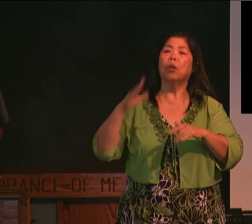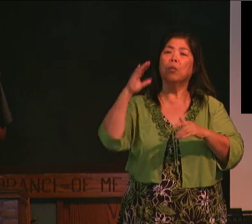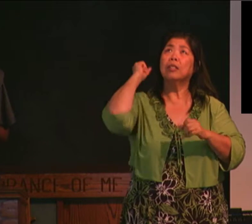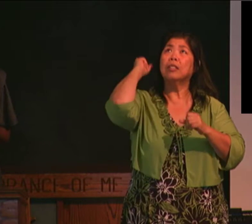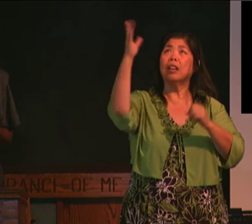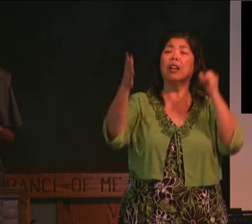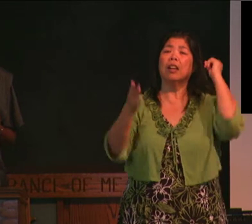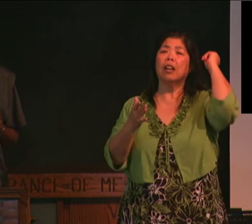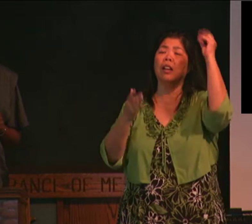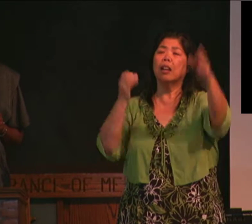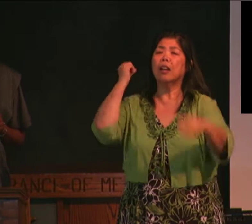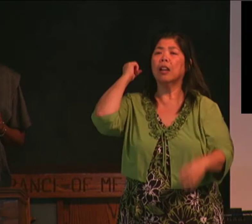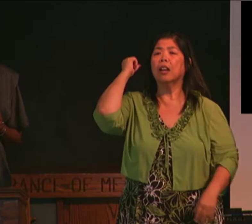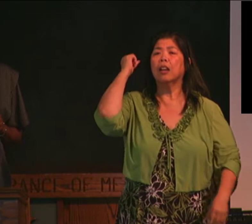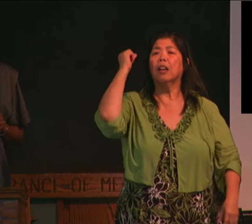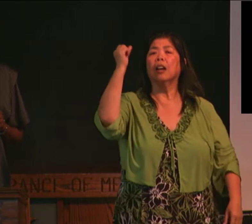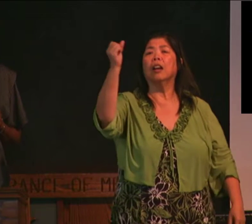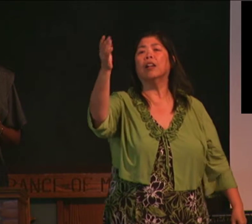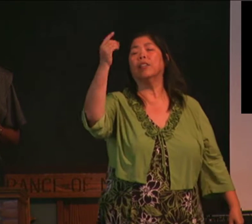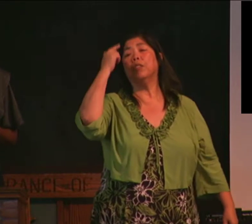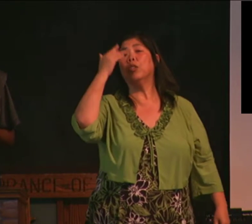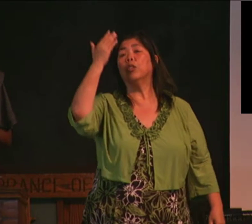will sing to